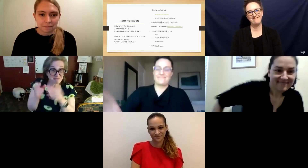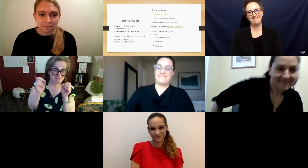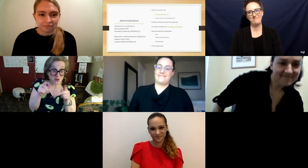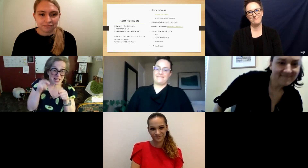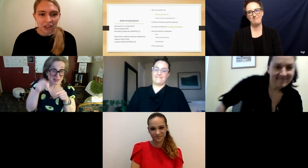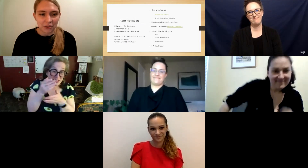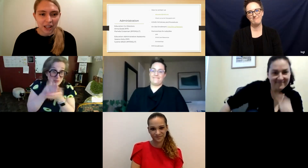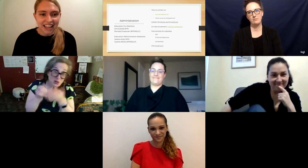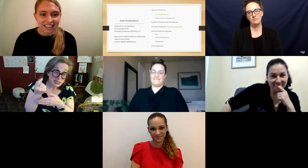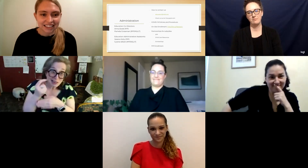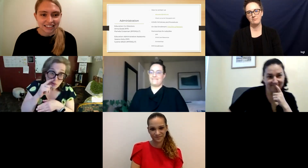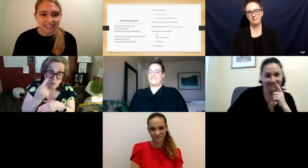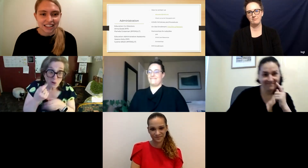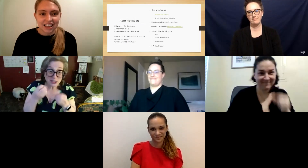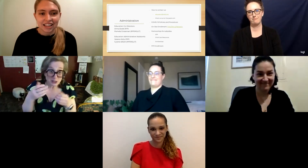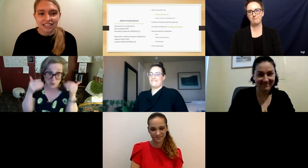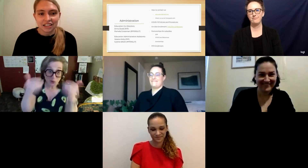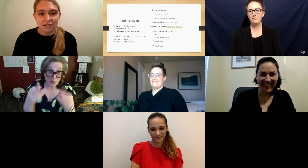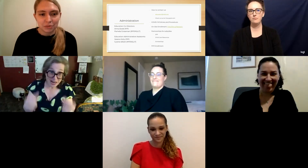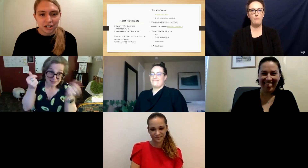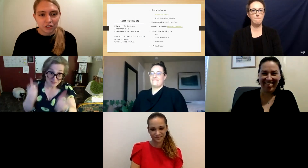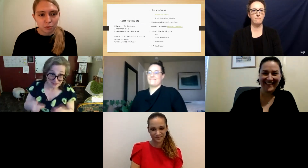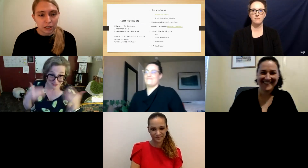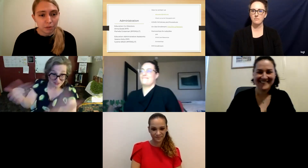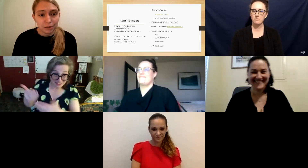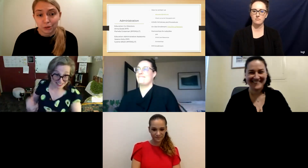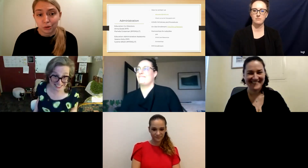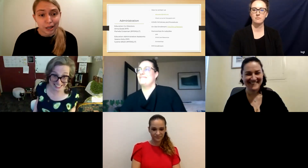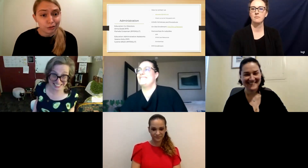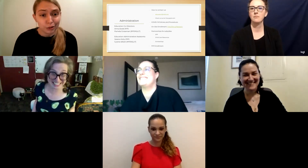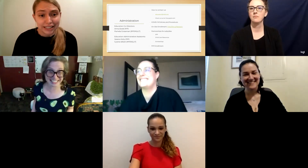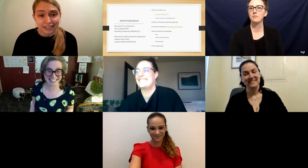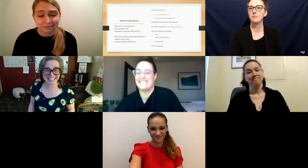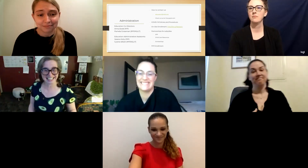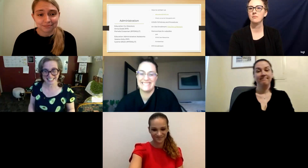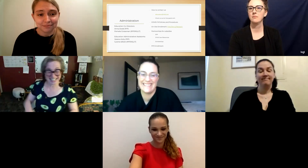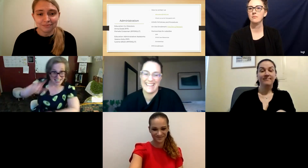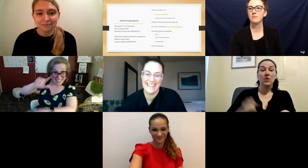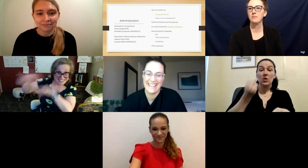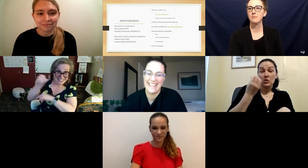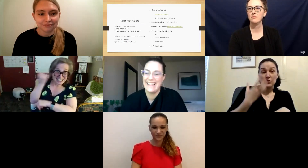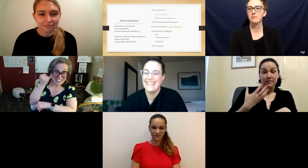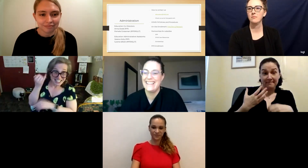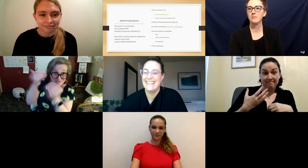small. Okay, this is a little bit of the boring part, but we'll get through it.